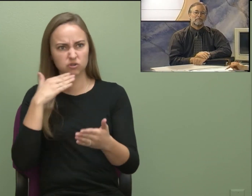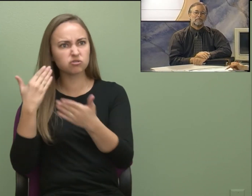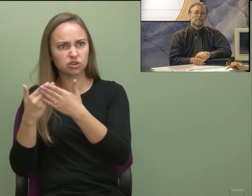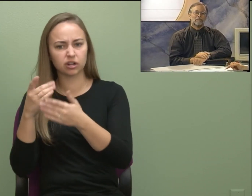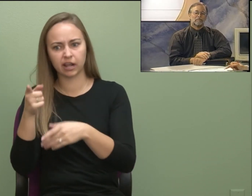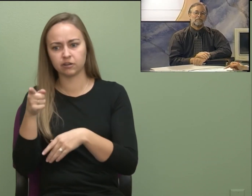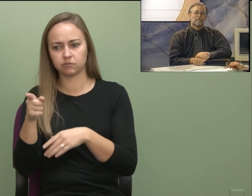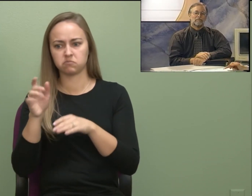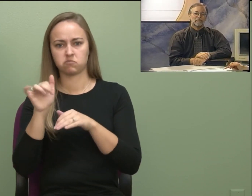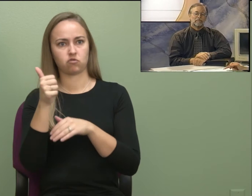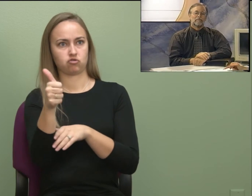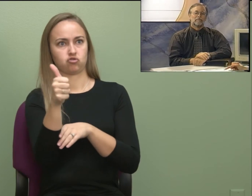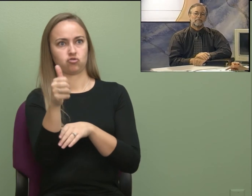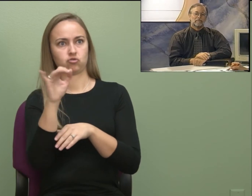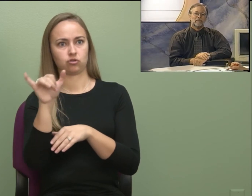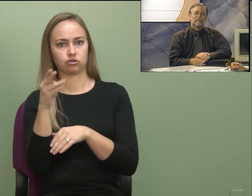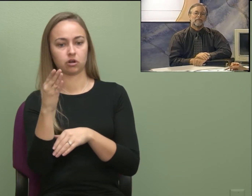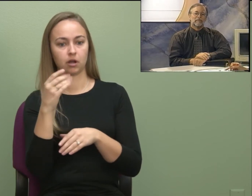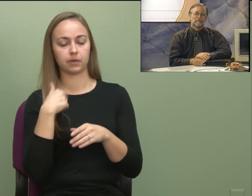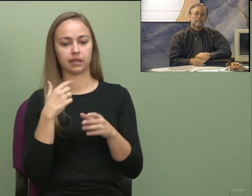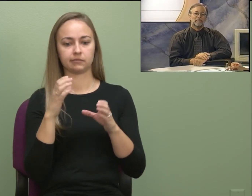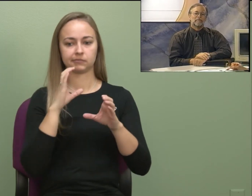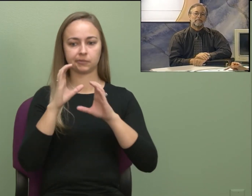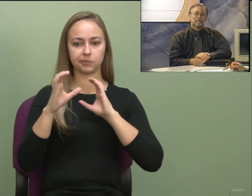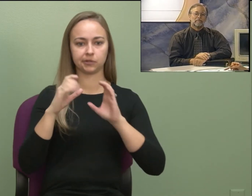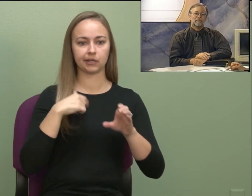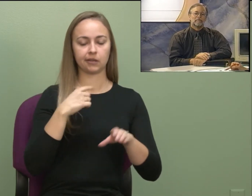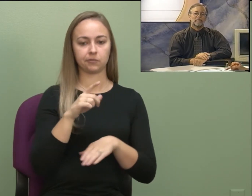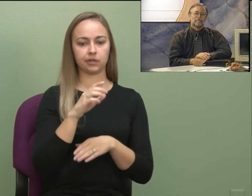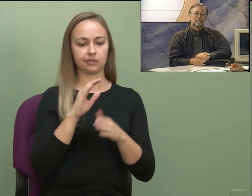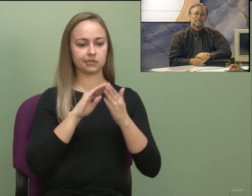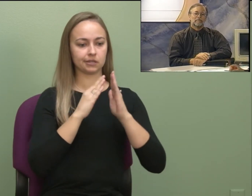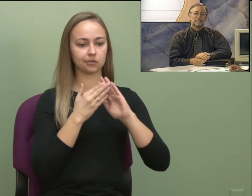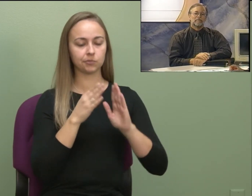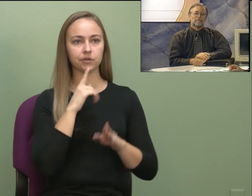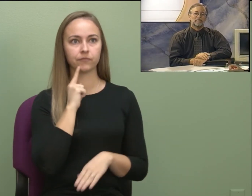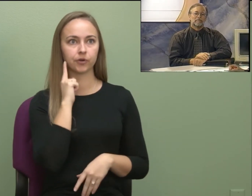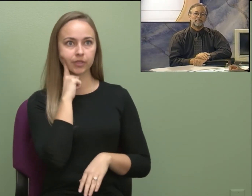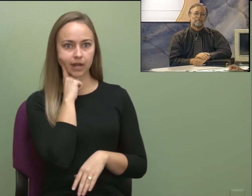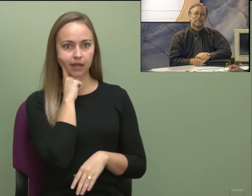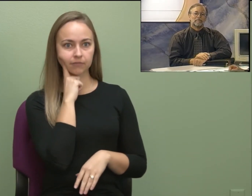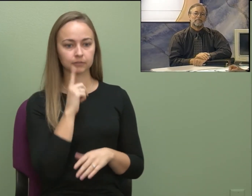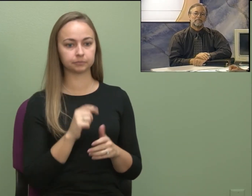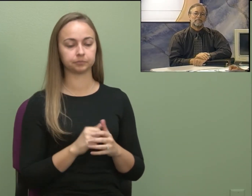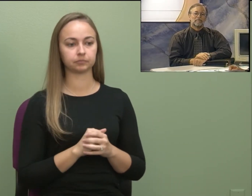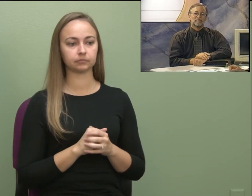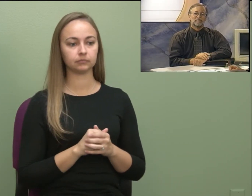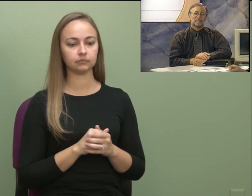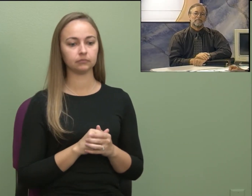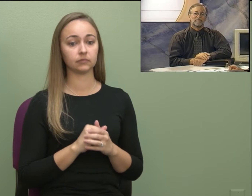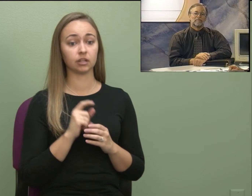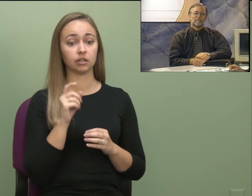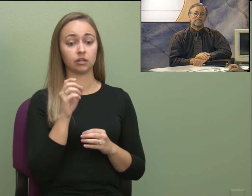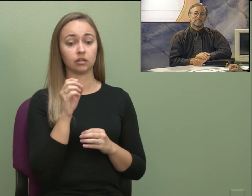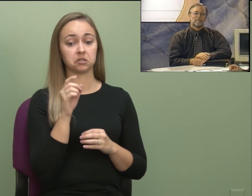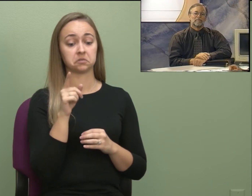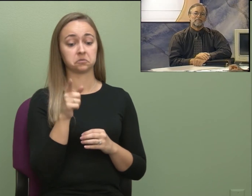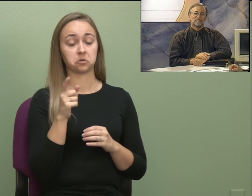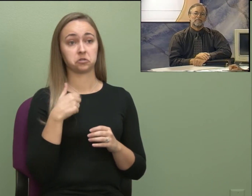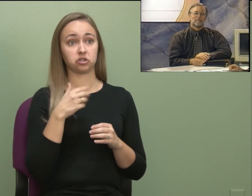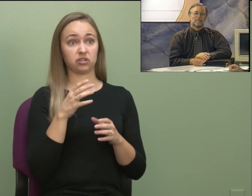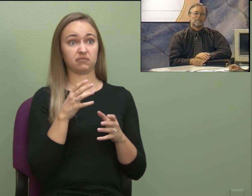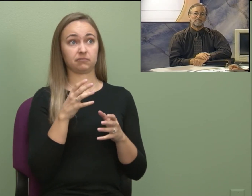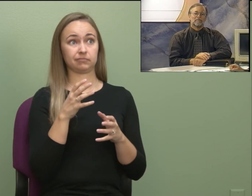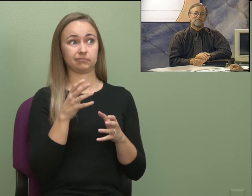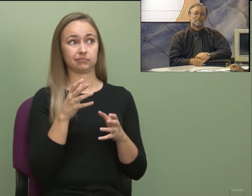education programs for the deaf. So this, like to get an outstanding rating, this